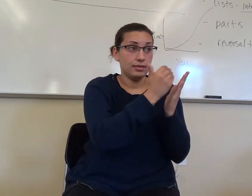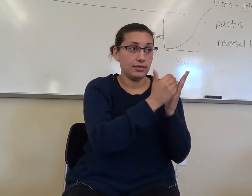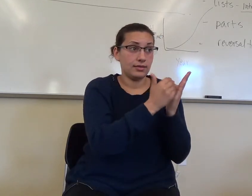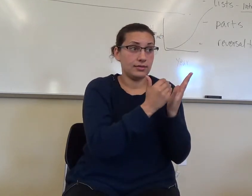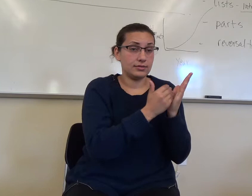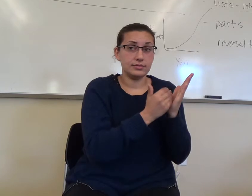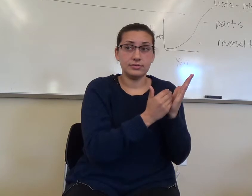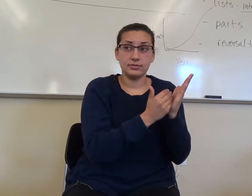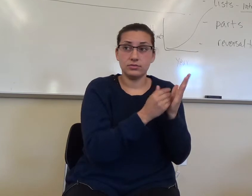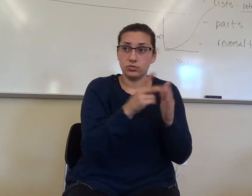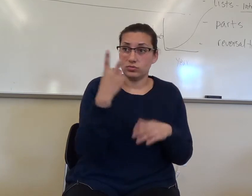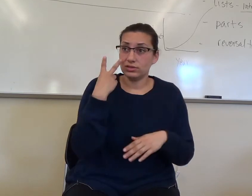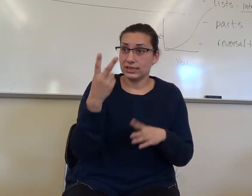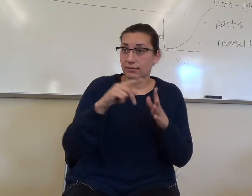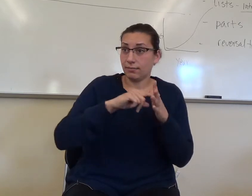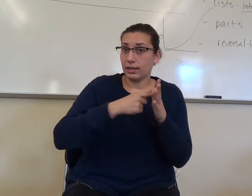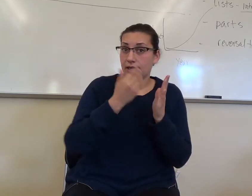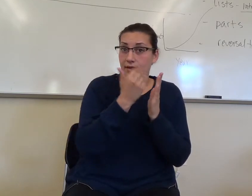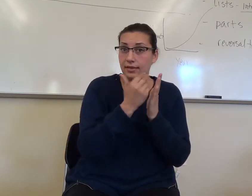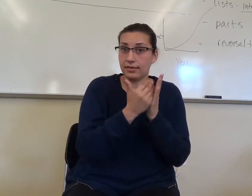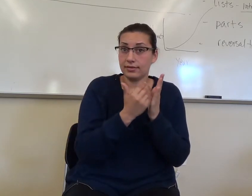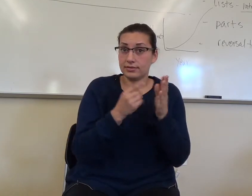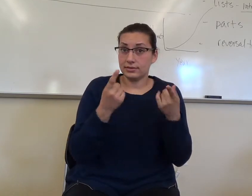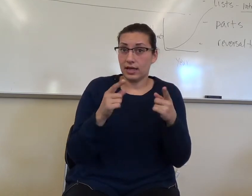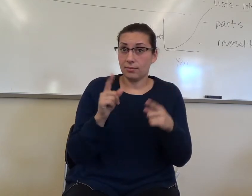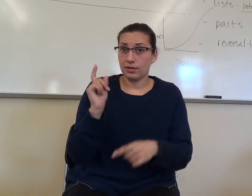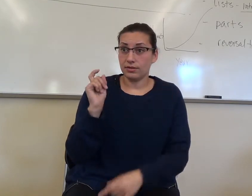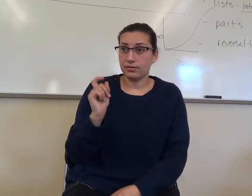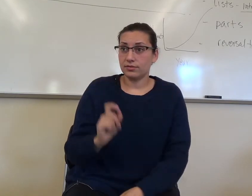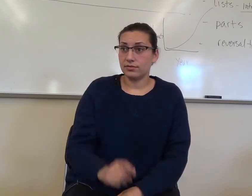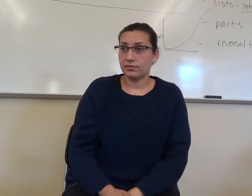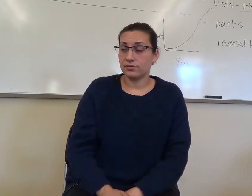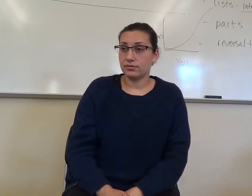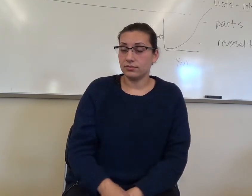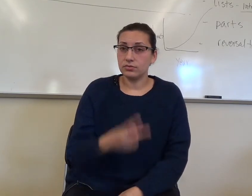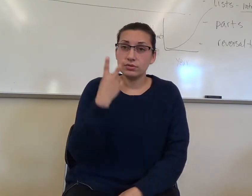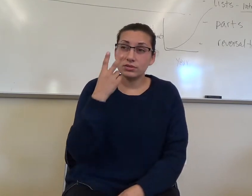of list going on? Do we see also